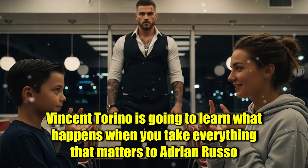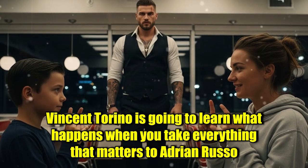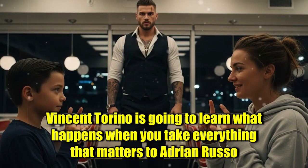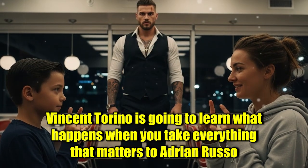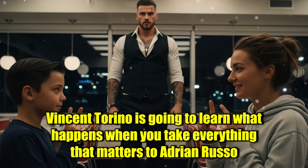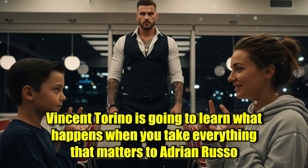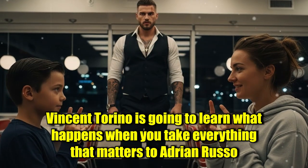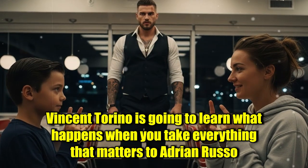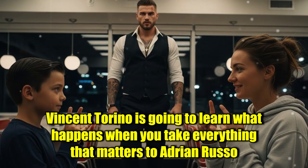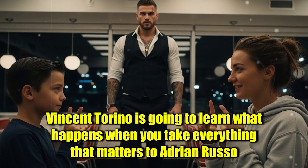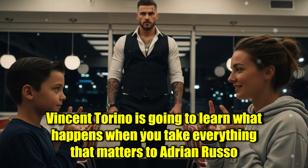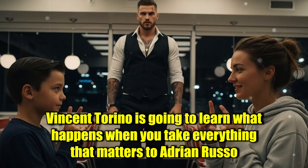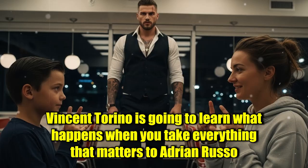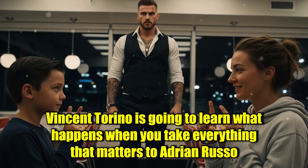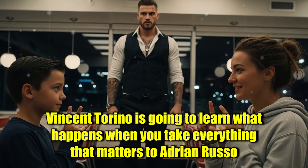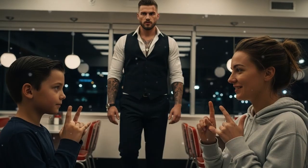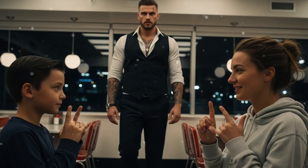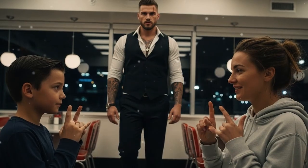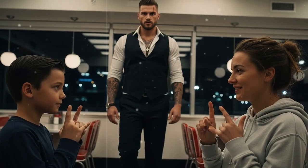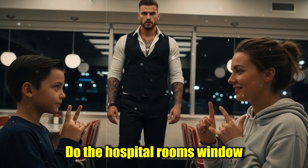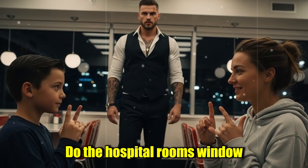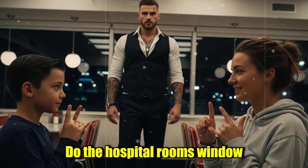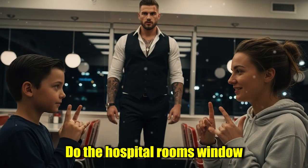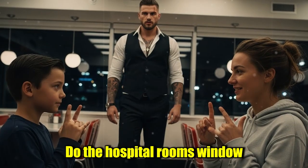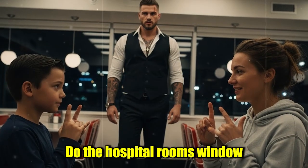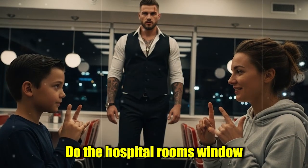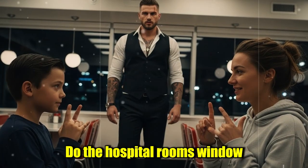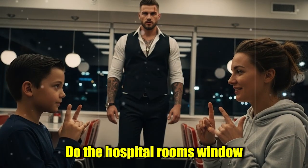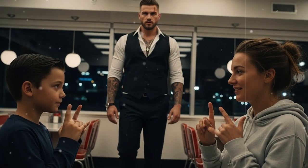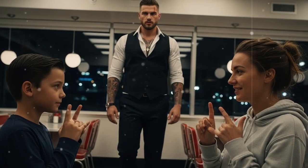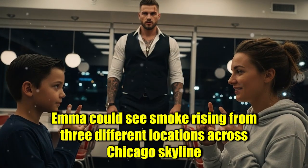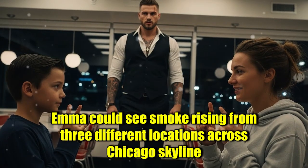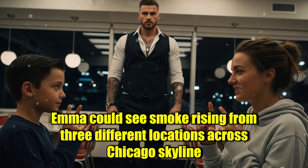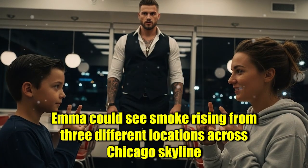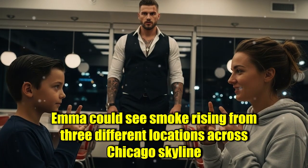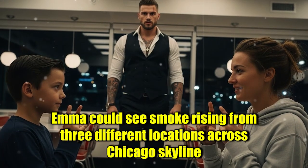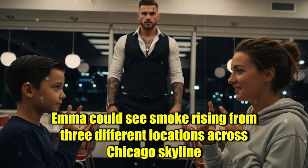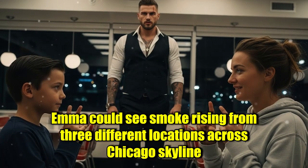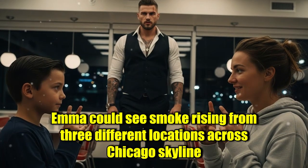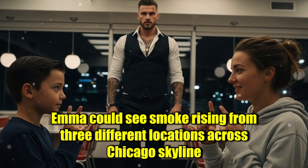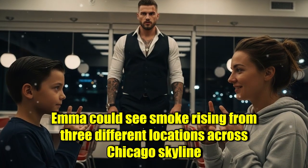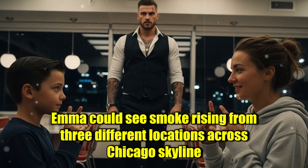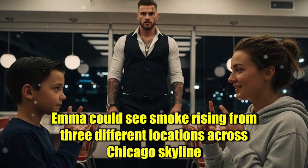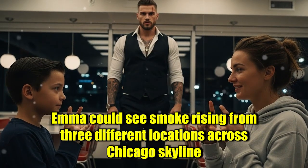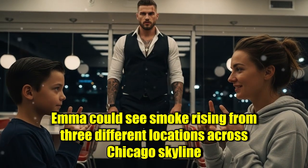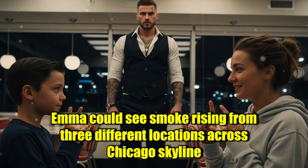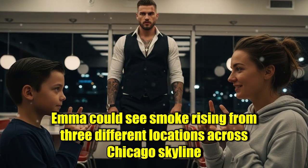take everything that matters to Adrian Russo." Through the hospital room's window, Emma could see smoke rising from 3 different